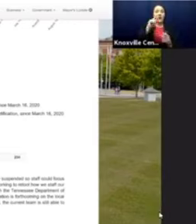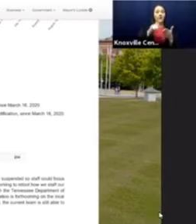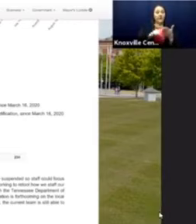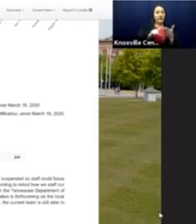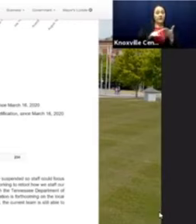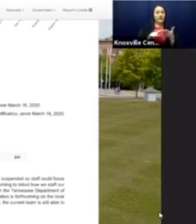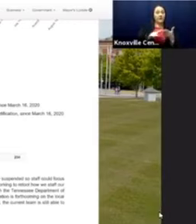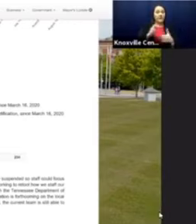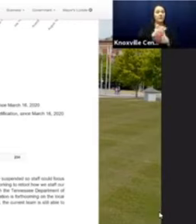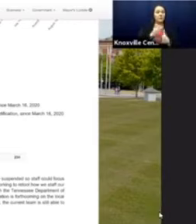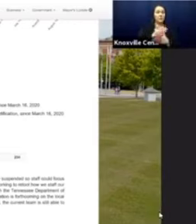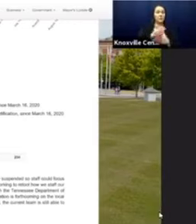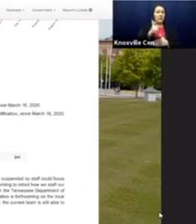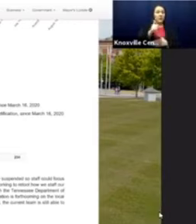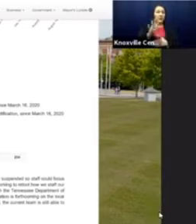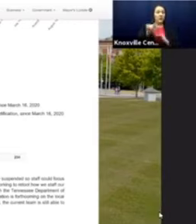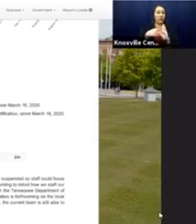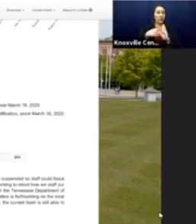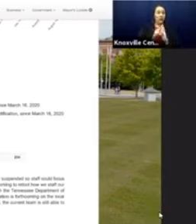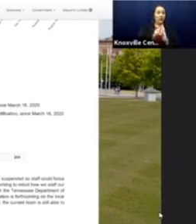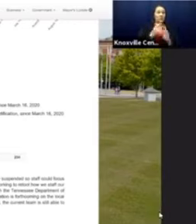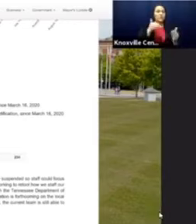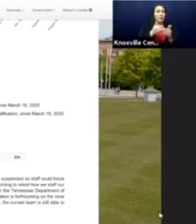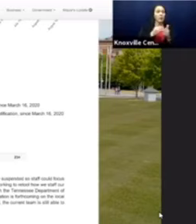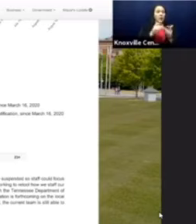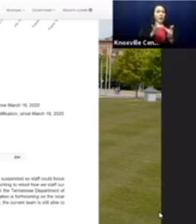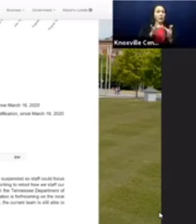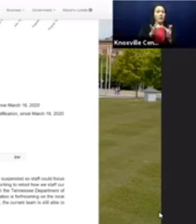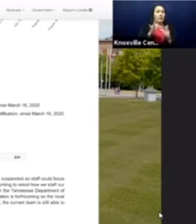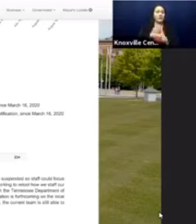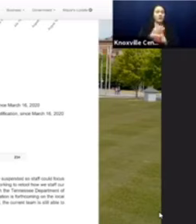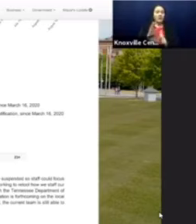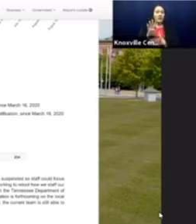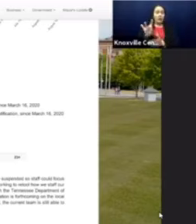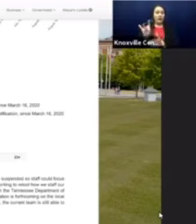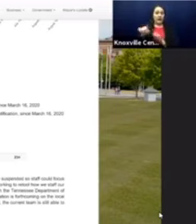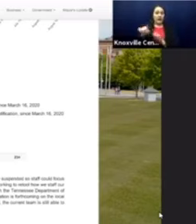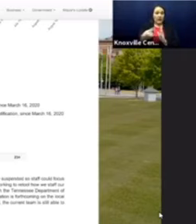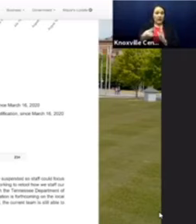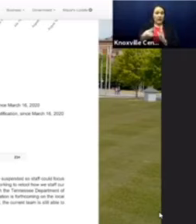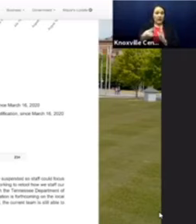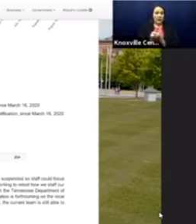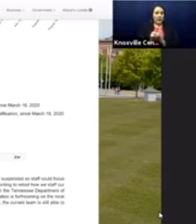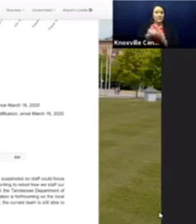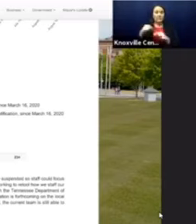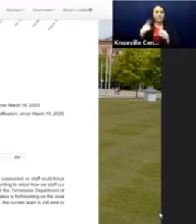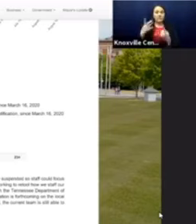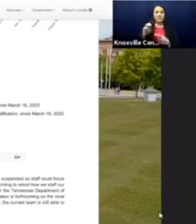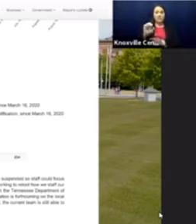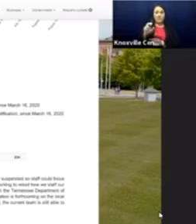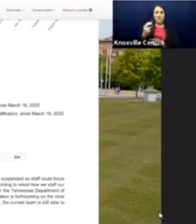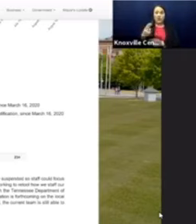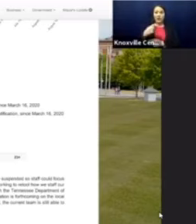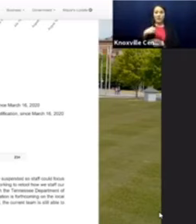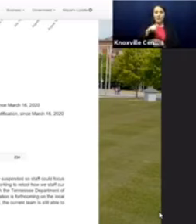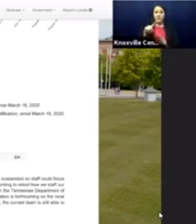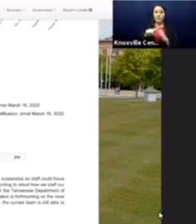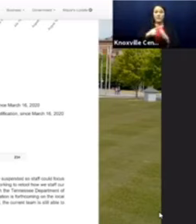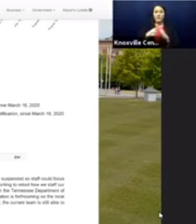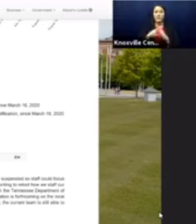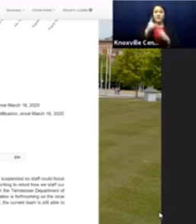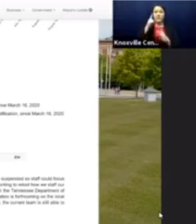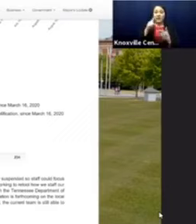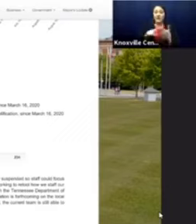cases within 24 hours and close contacts within 48 hours. Since March, we have initiated investigations within